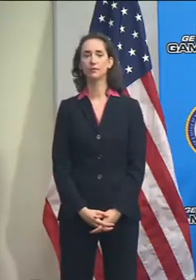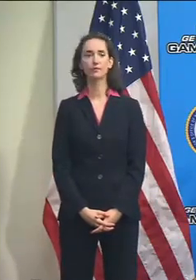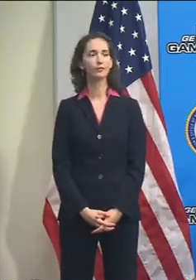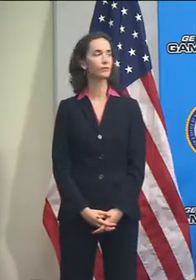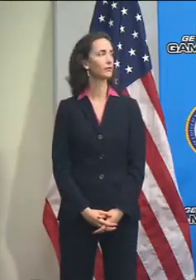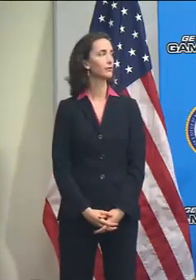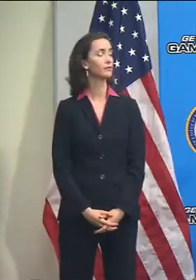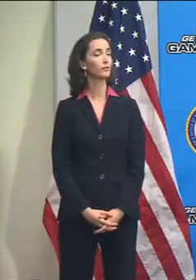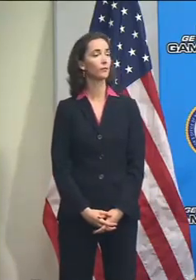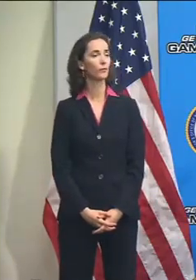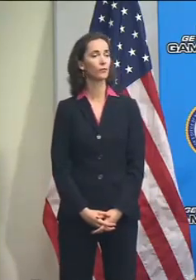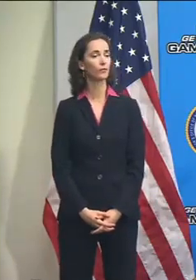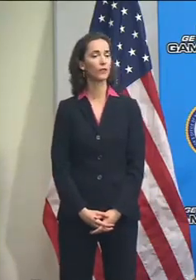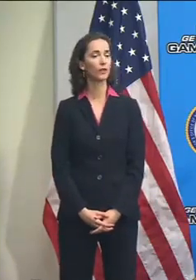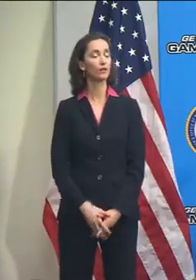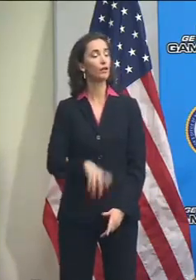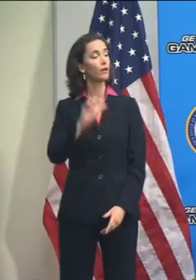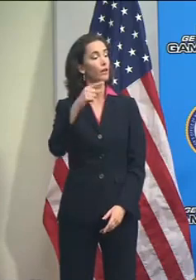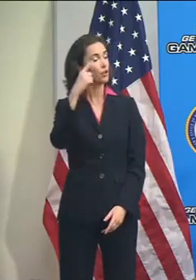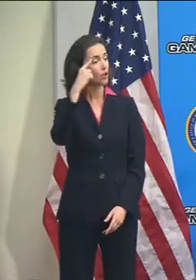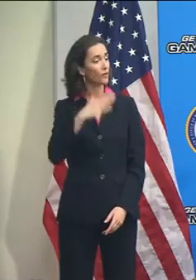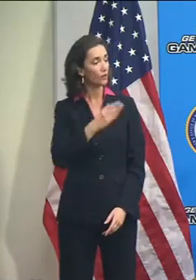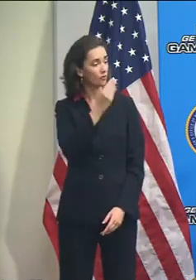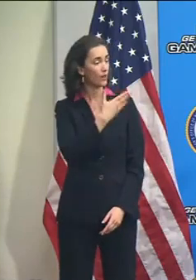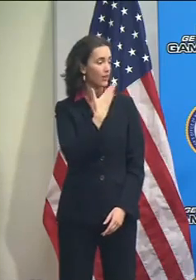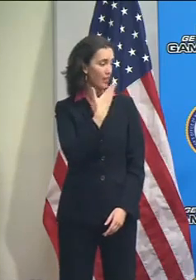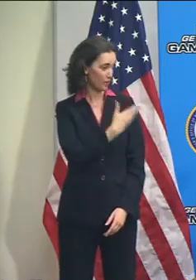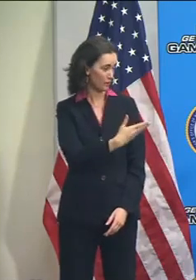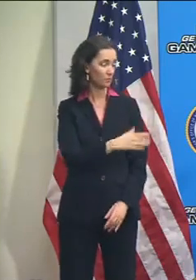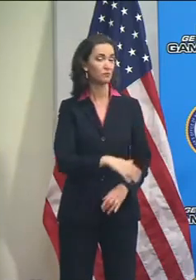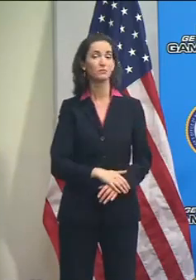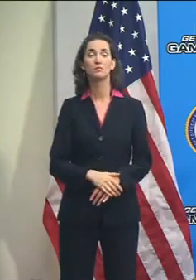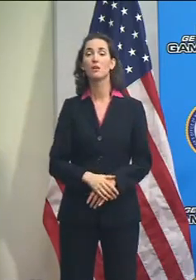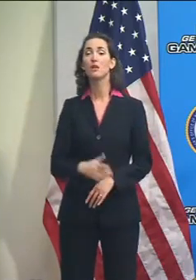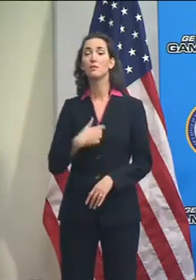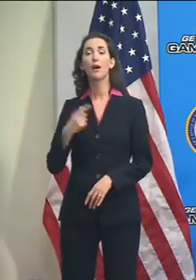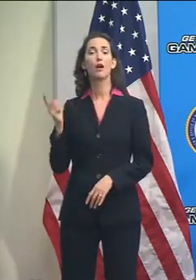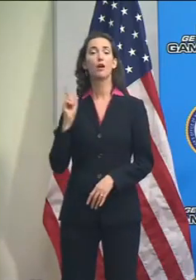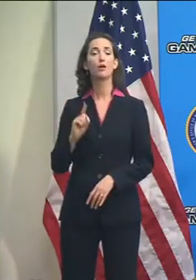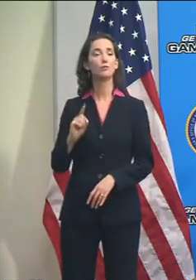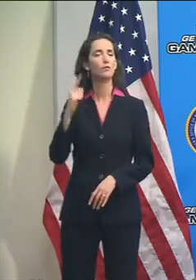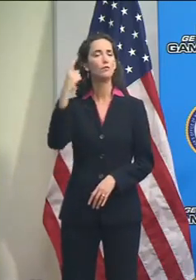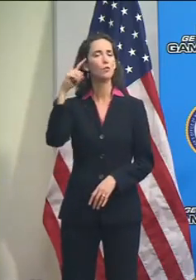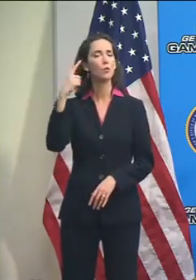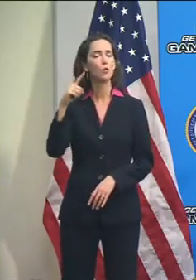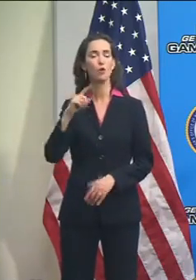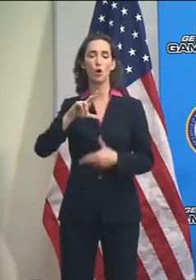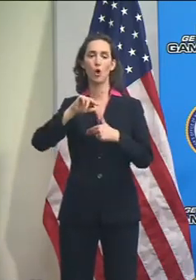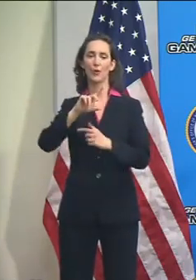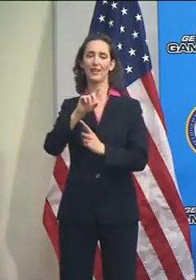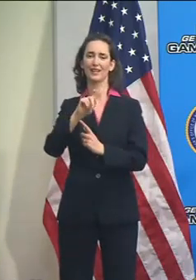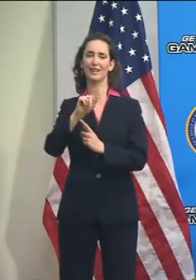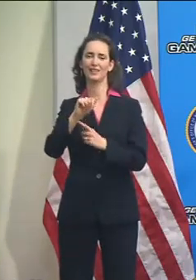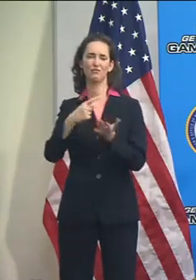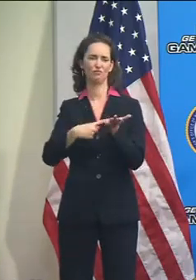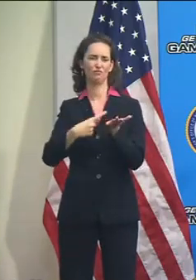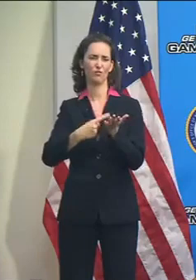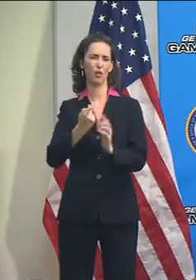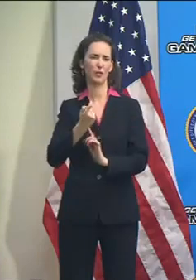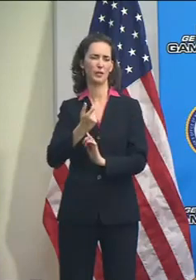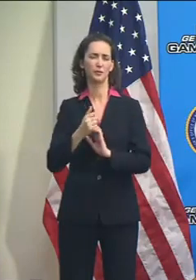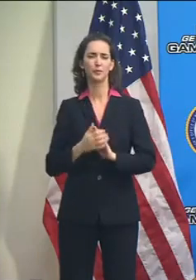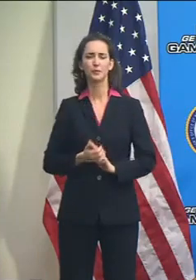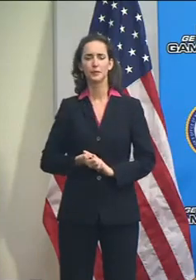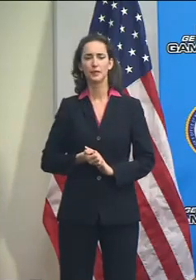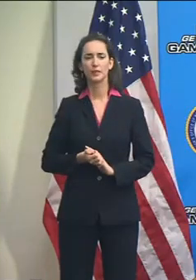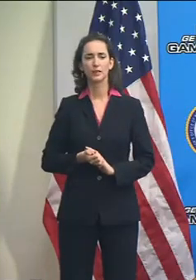Thank you, Governor. Again, we're here to talk a little bit about Hurricane Delta. Again, we're